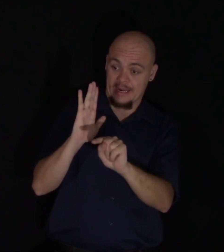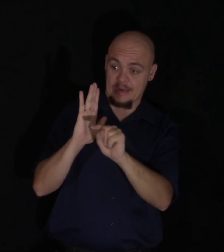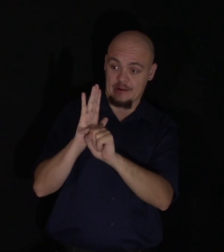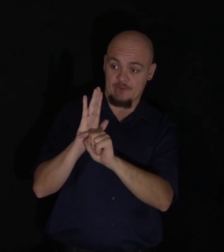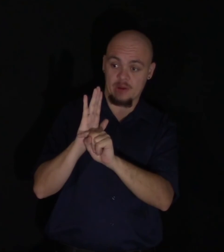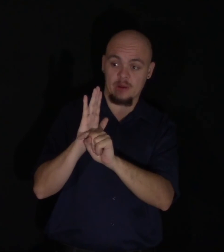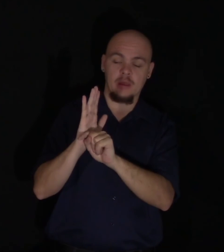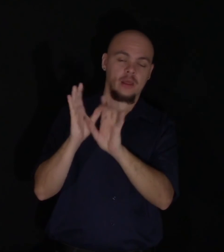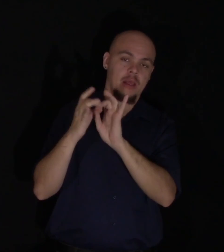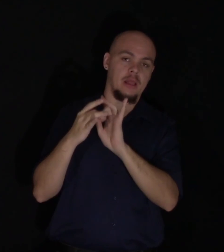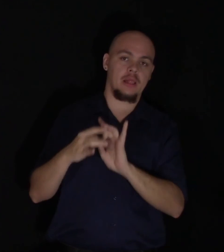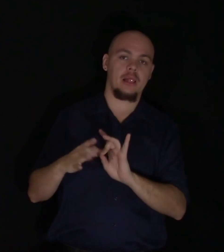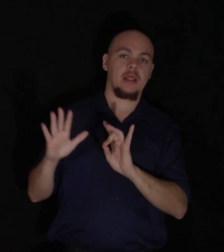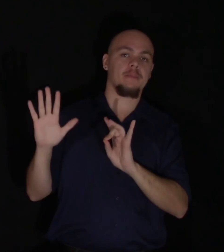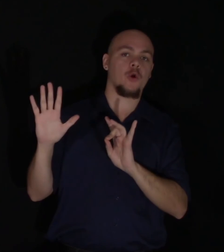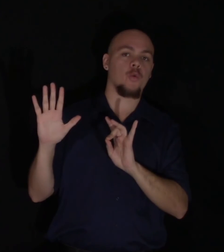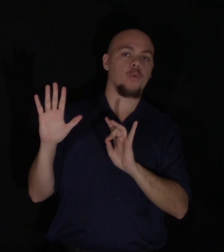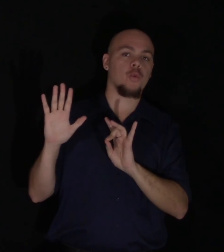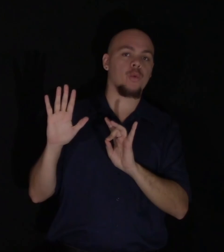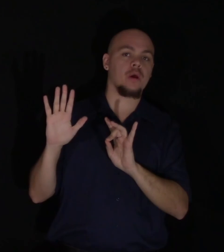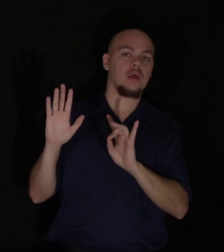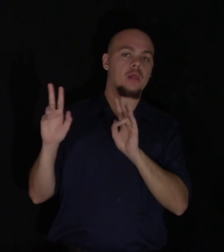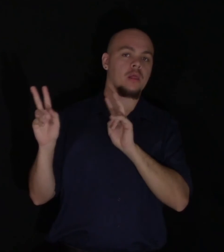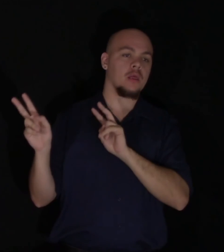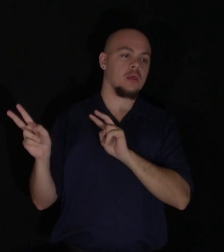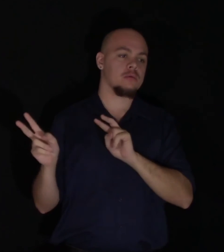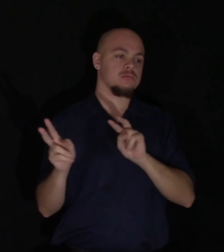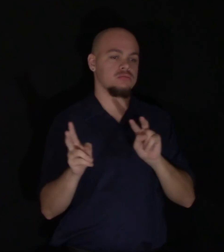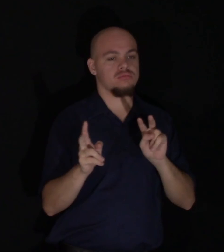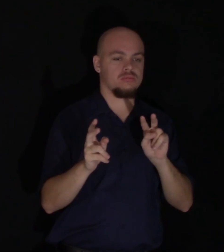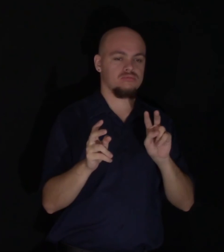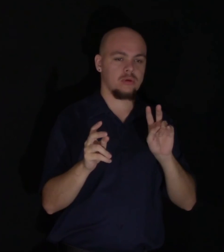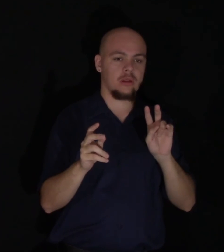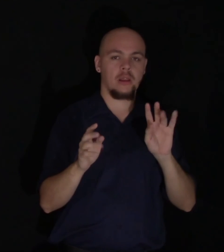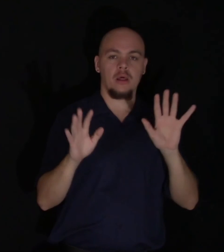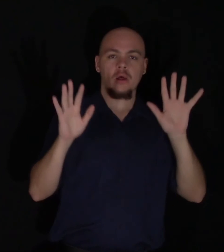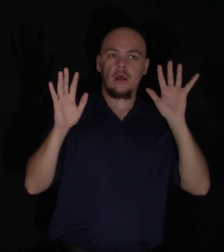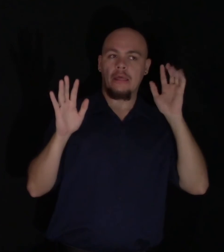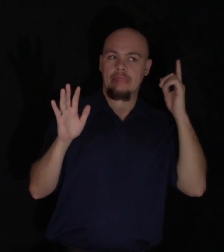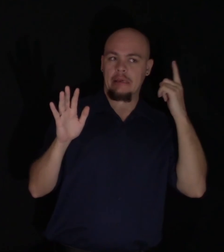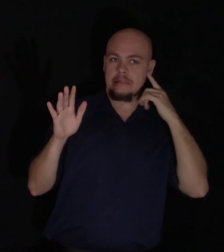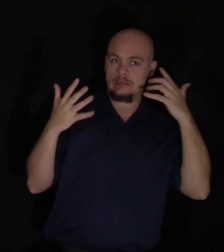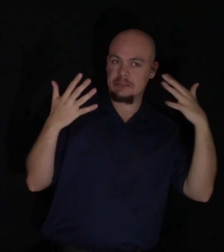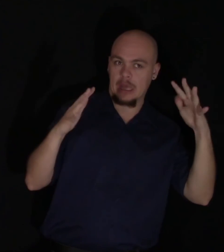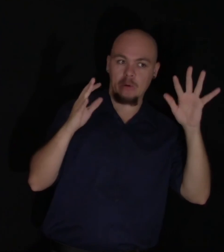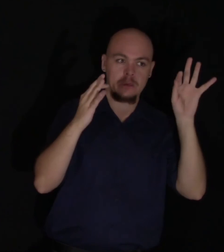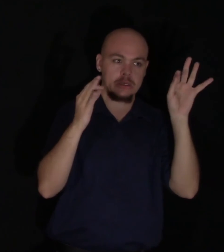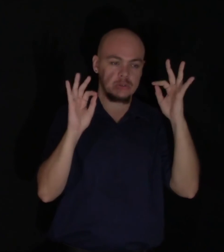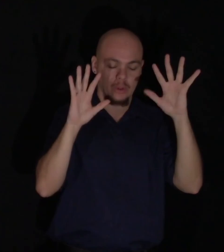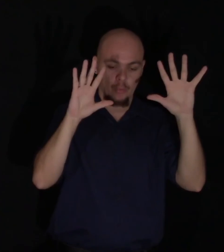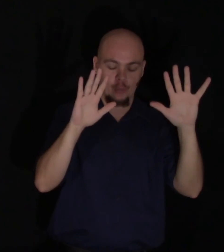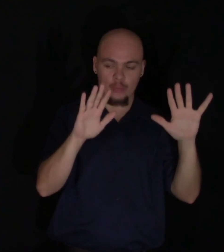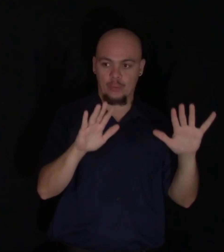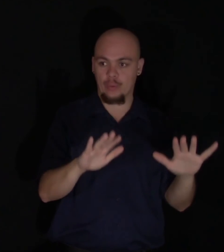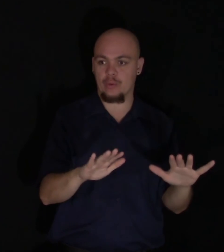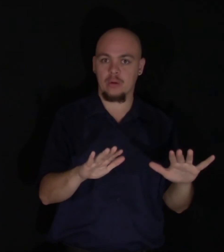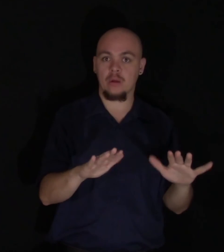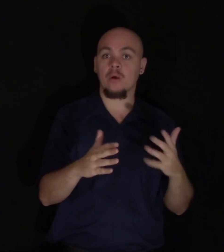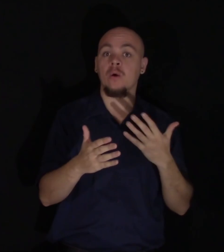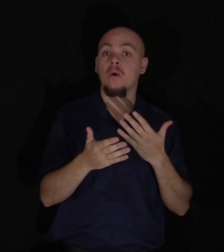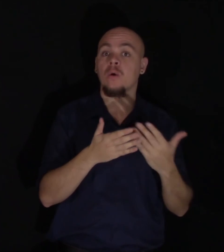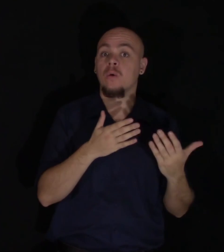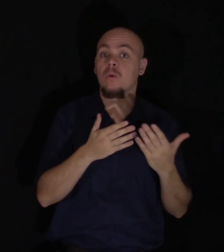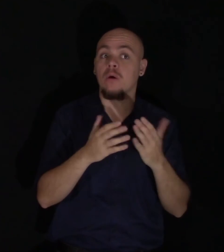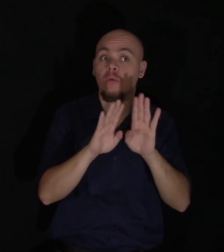them go, and then turn the volume and the noise down on your limiting beliefs. What would open up for you and what